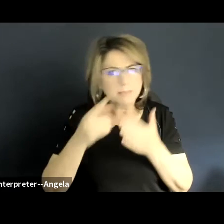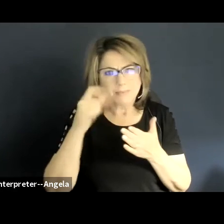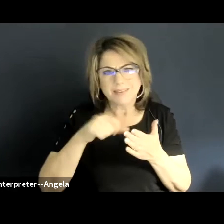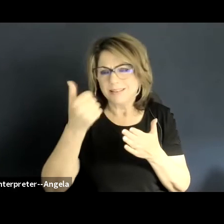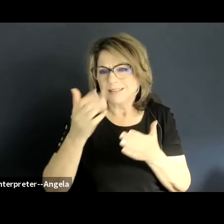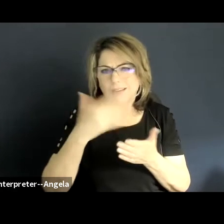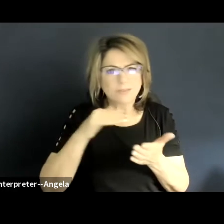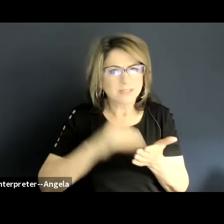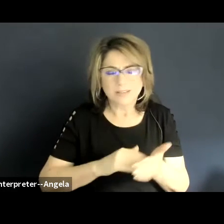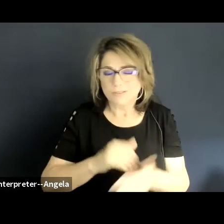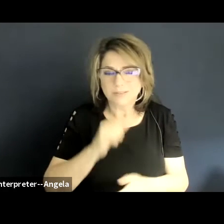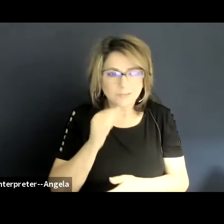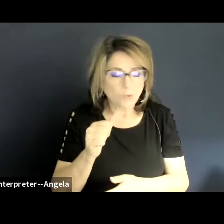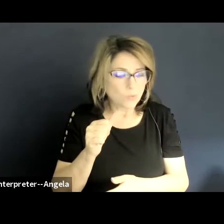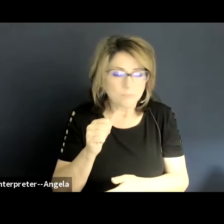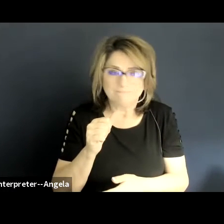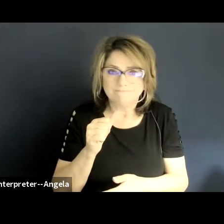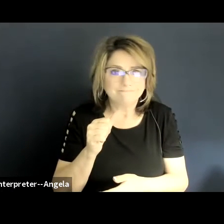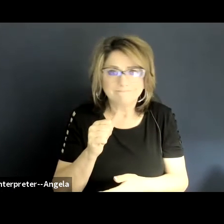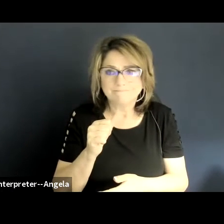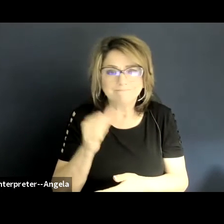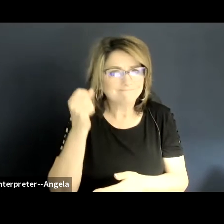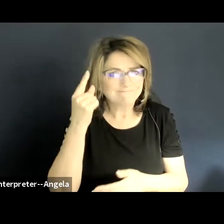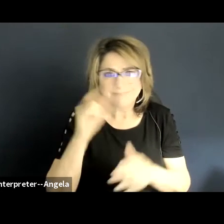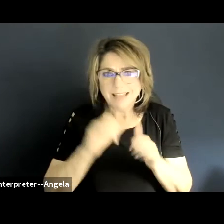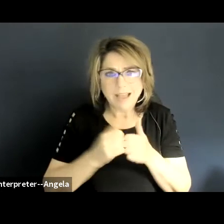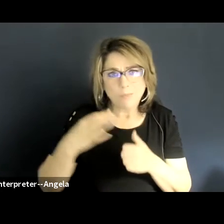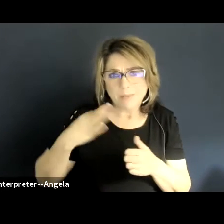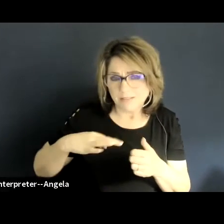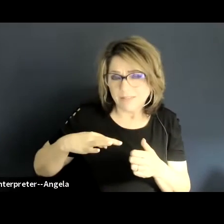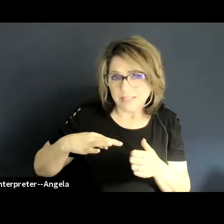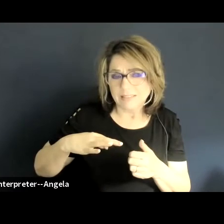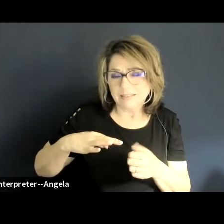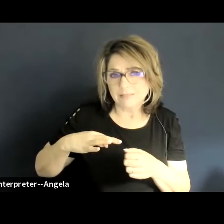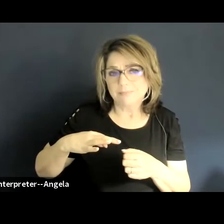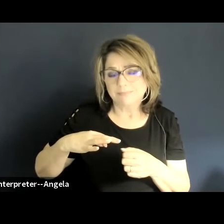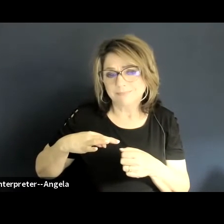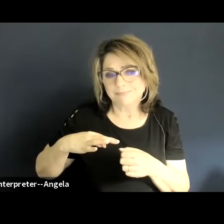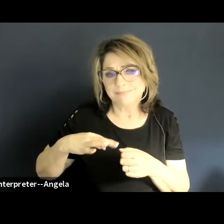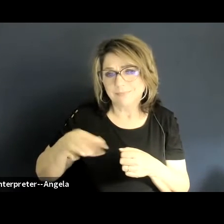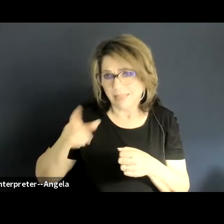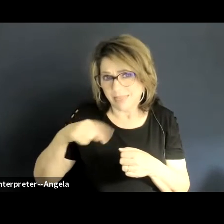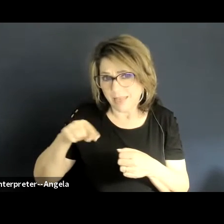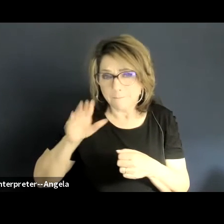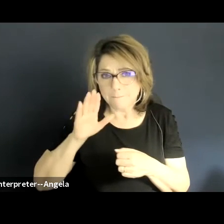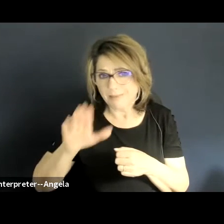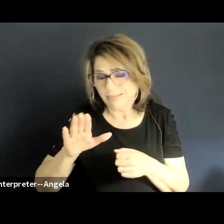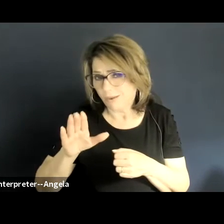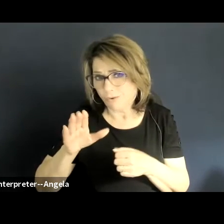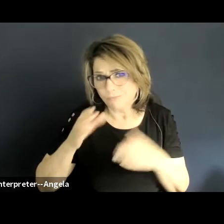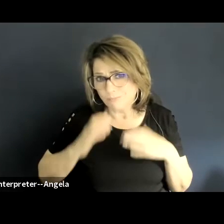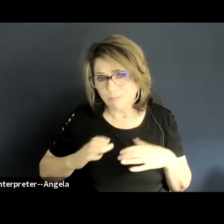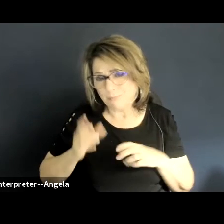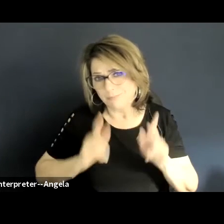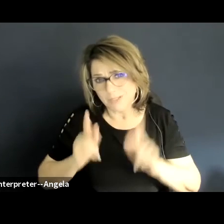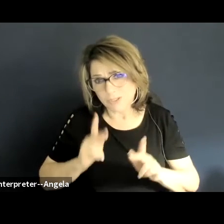don't see exactly how it's going to benefit them and their consumers. And so we've got a little